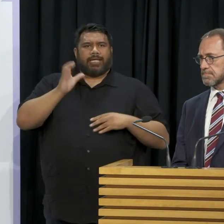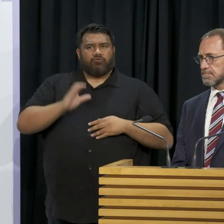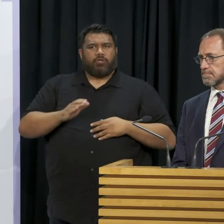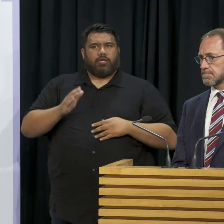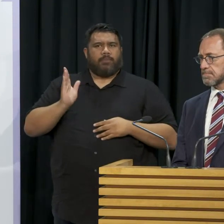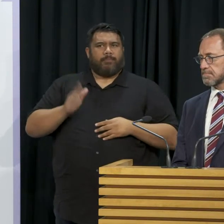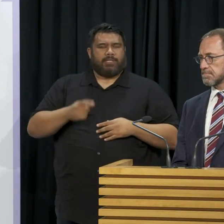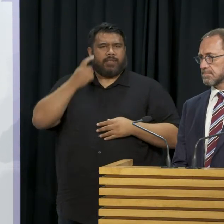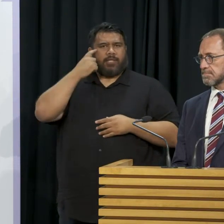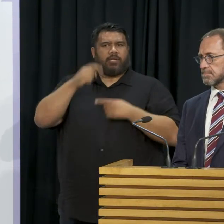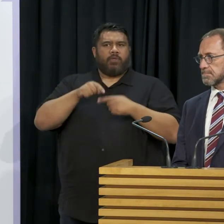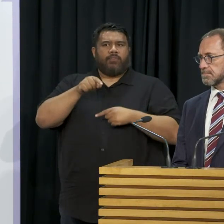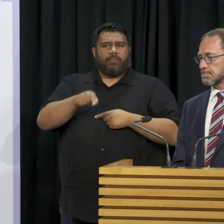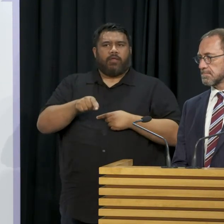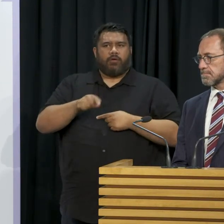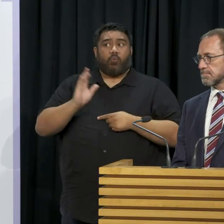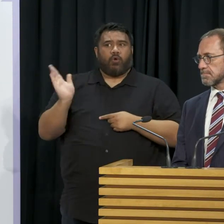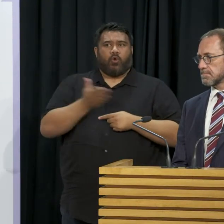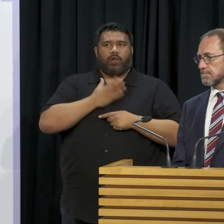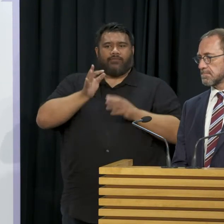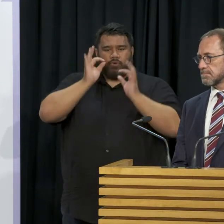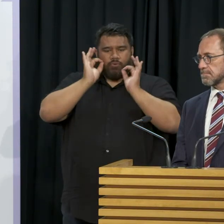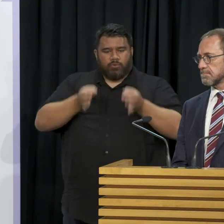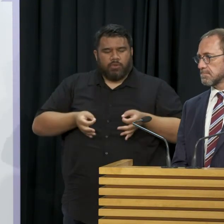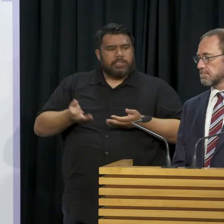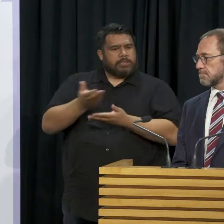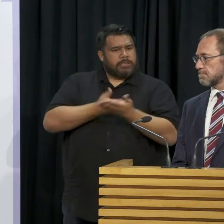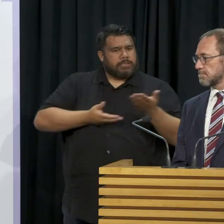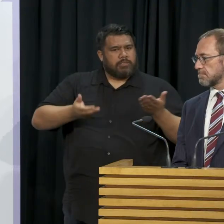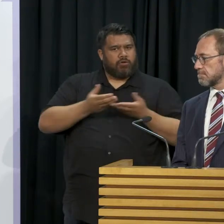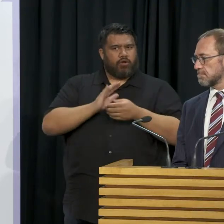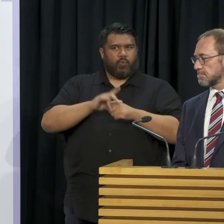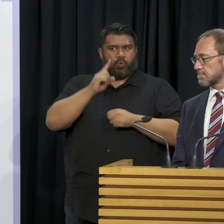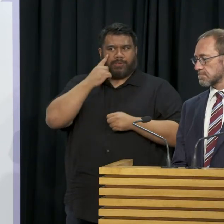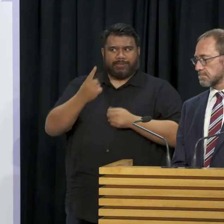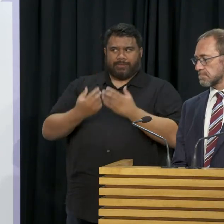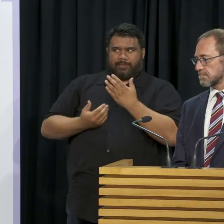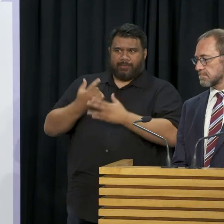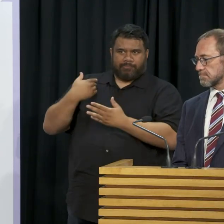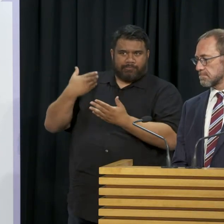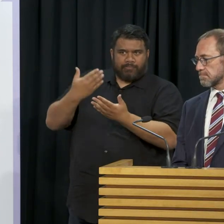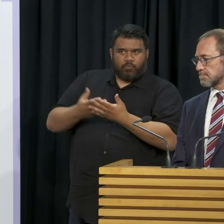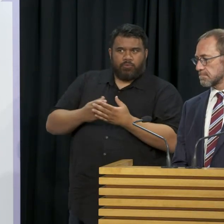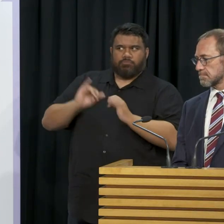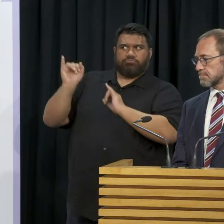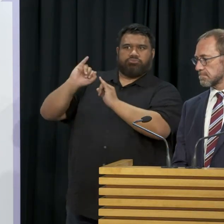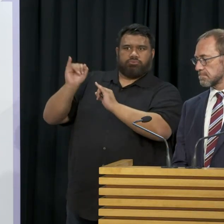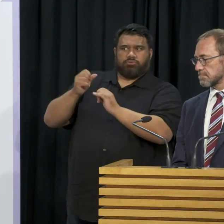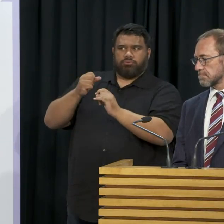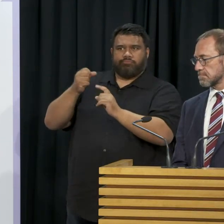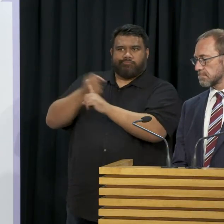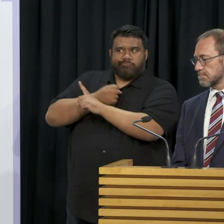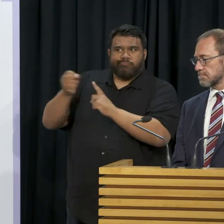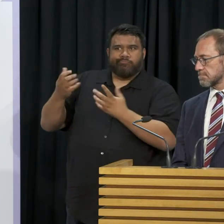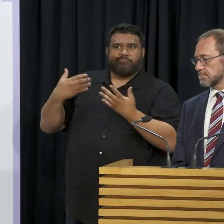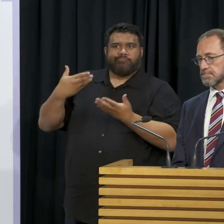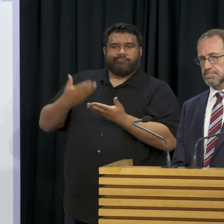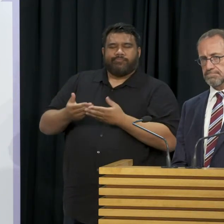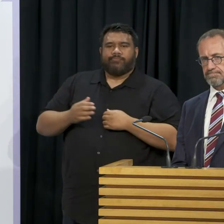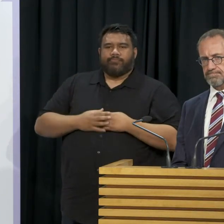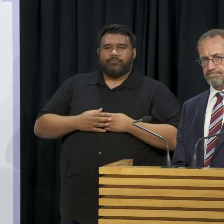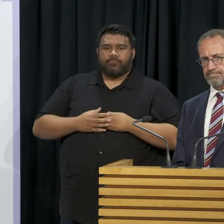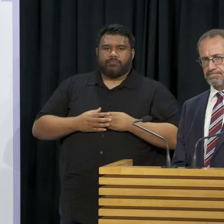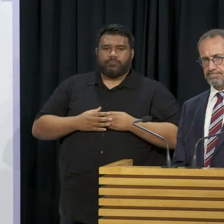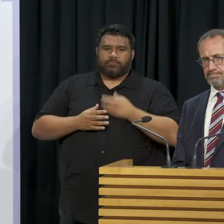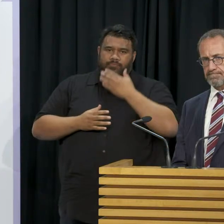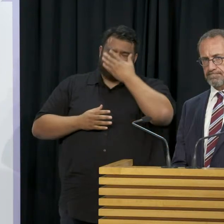So I think it's for all of us to reflect on what we've seen with those violent extremist attacks since that time. Do you think New